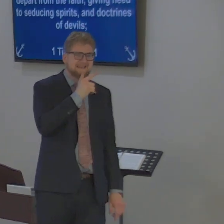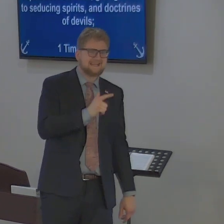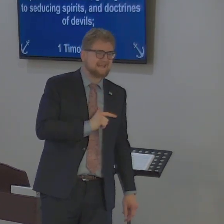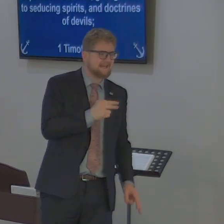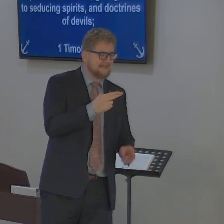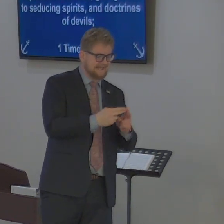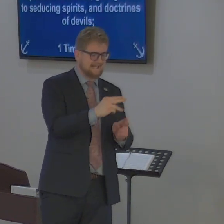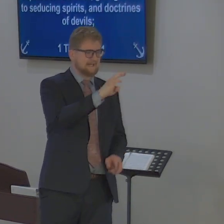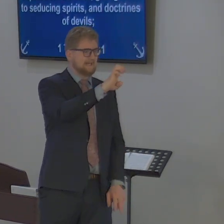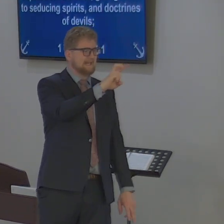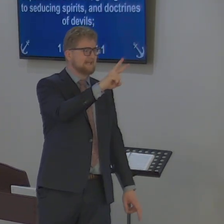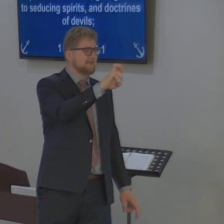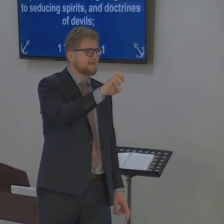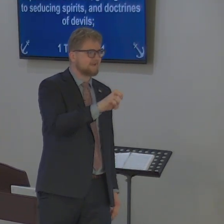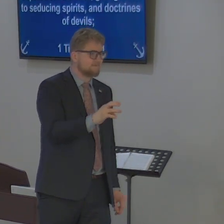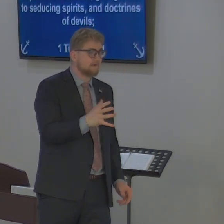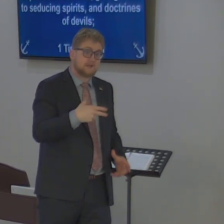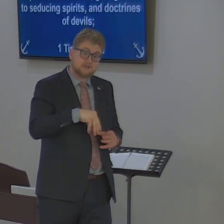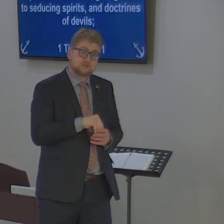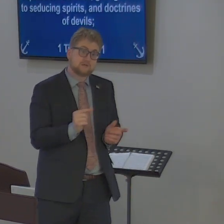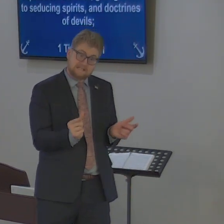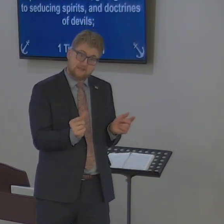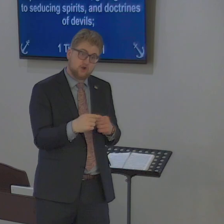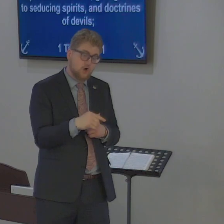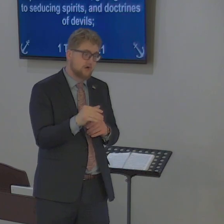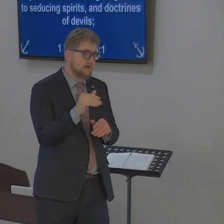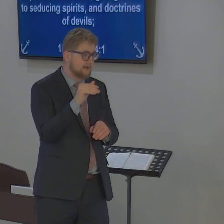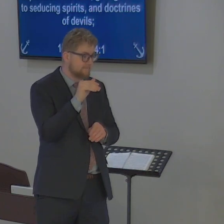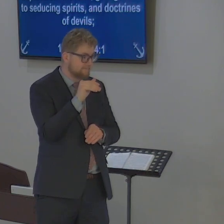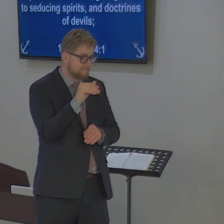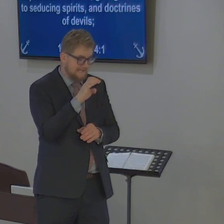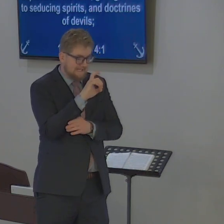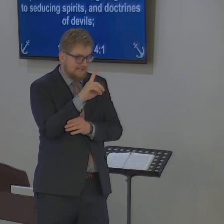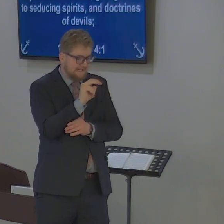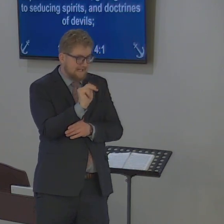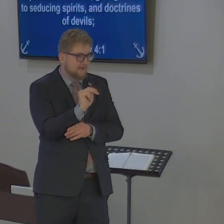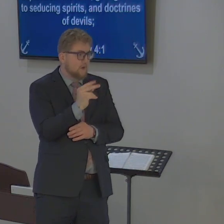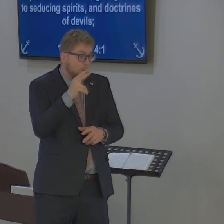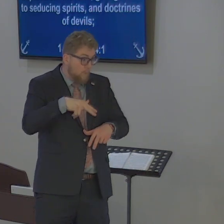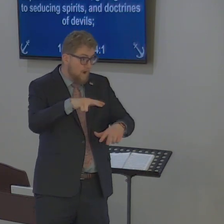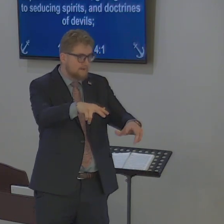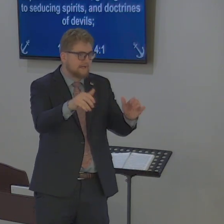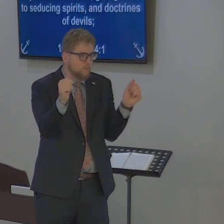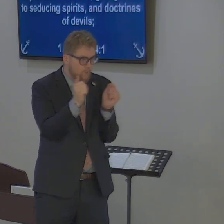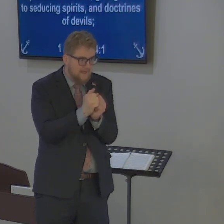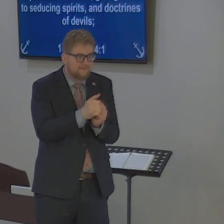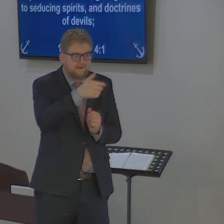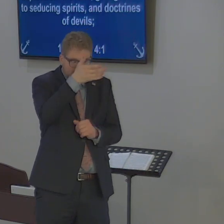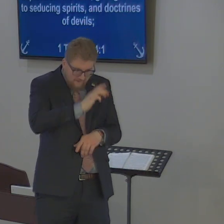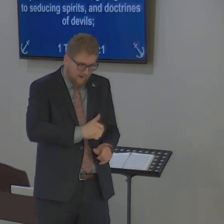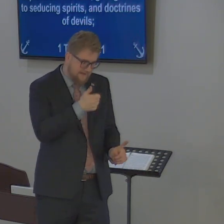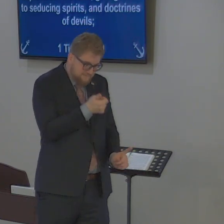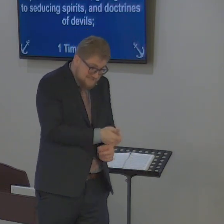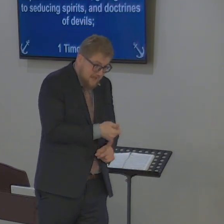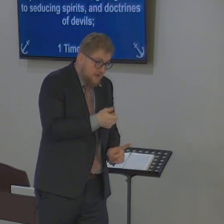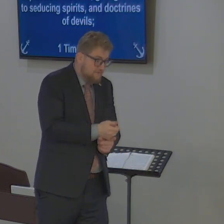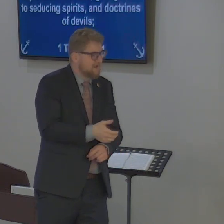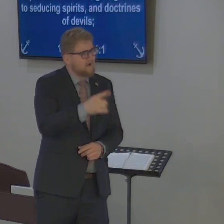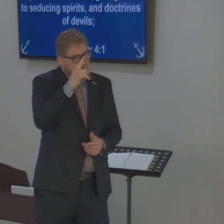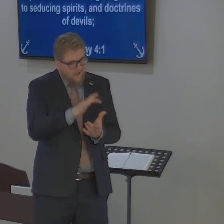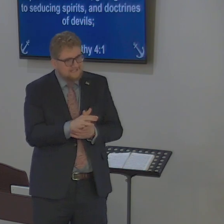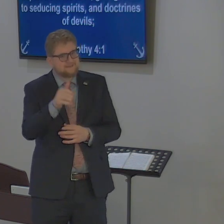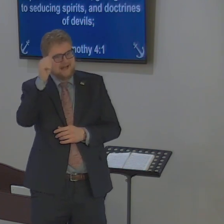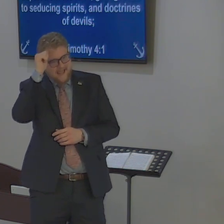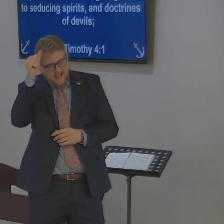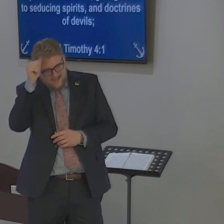Eden, who was walking in the cool of the day with God, and her husband, Adam, with her, who would walk in the cool of the